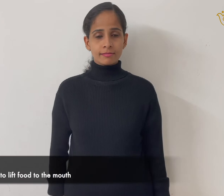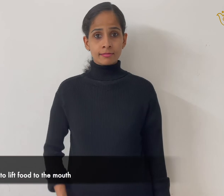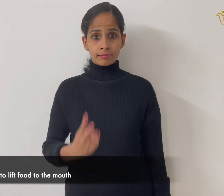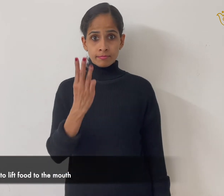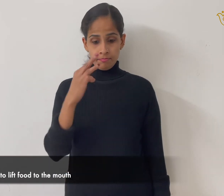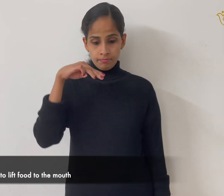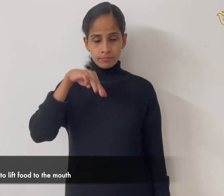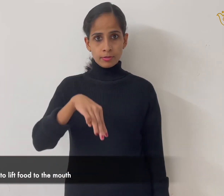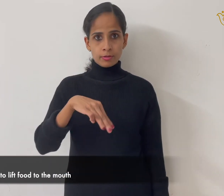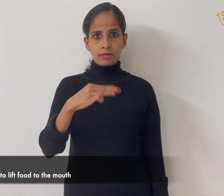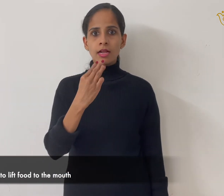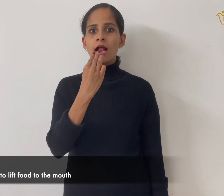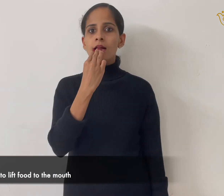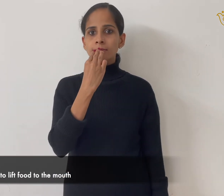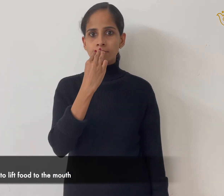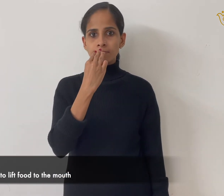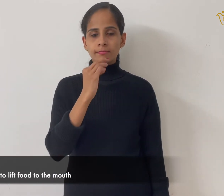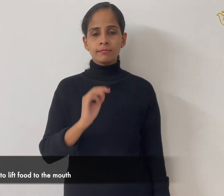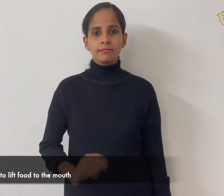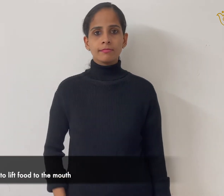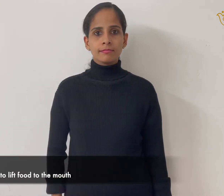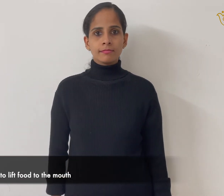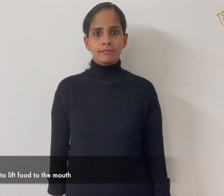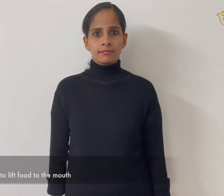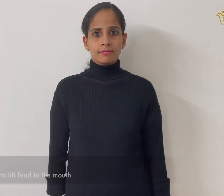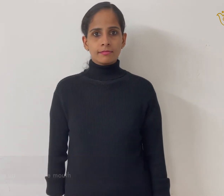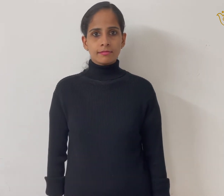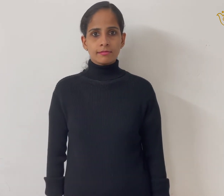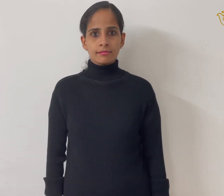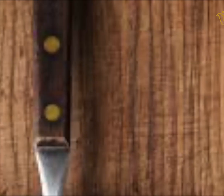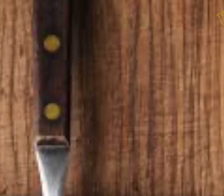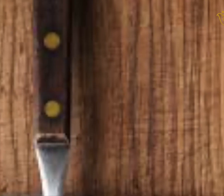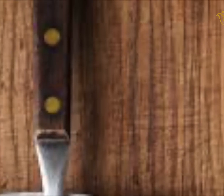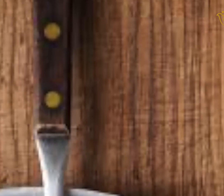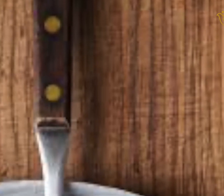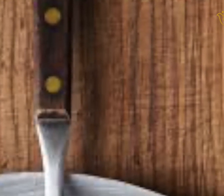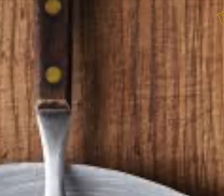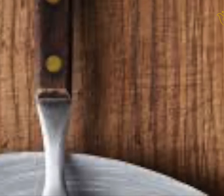Fork. Three-pronged, used to lift food to the mouth.